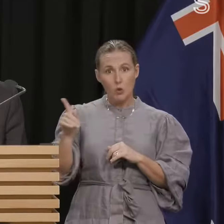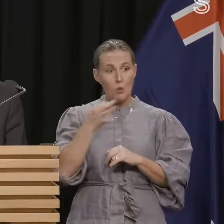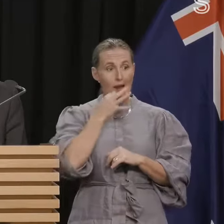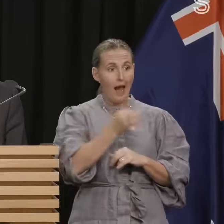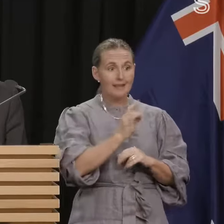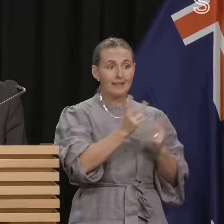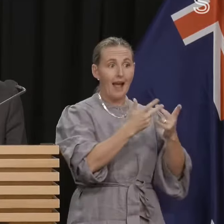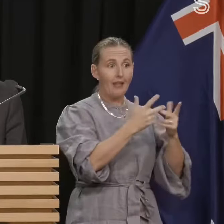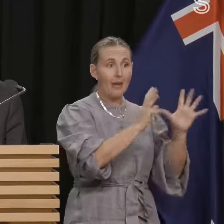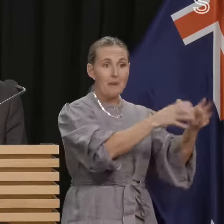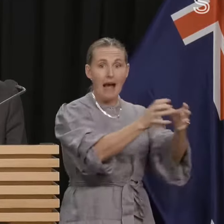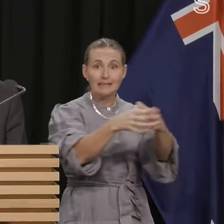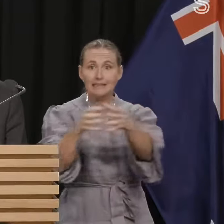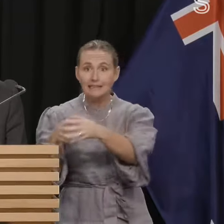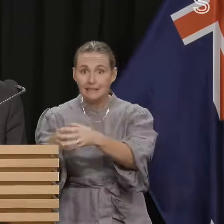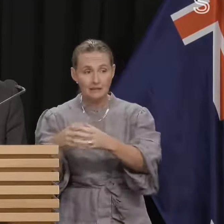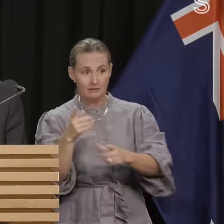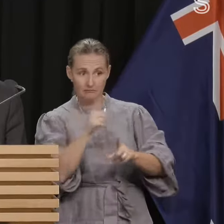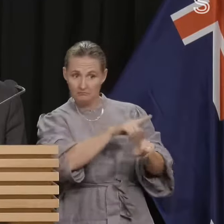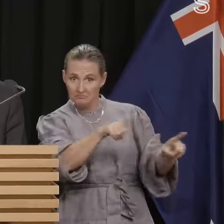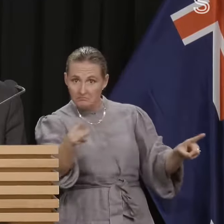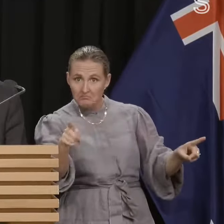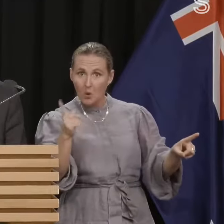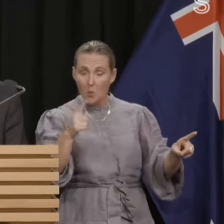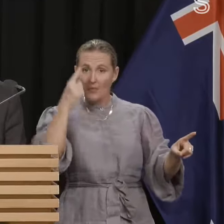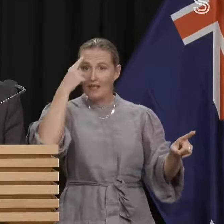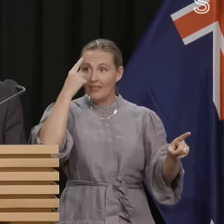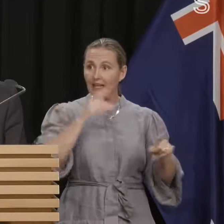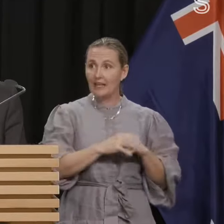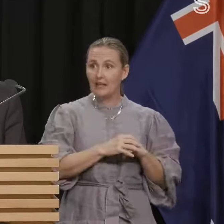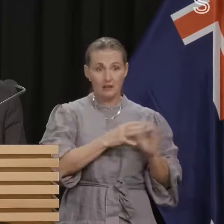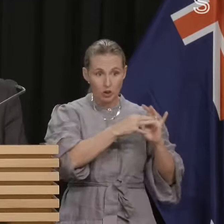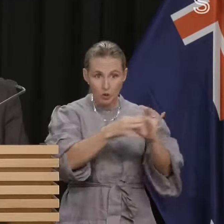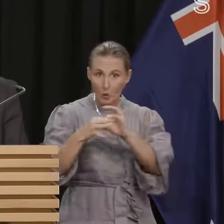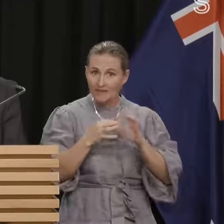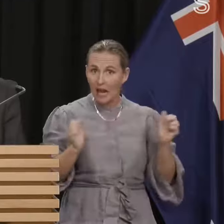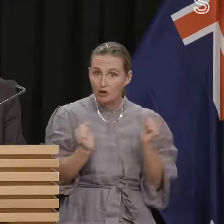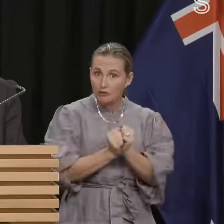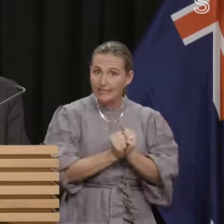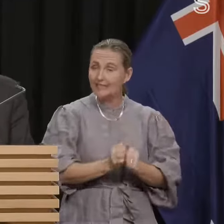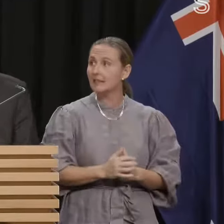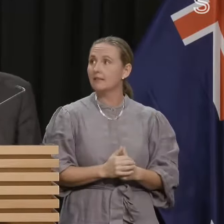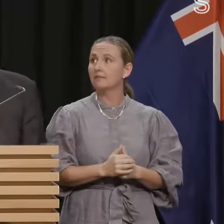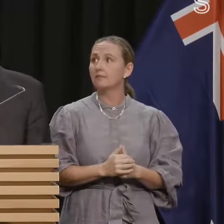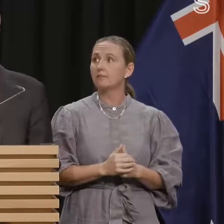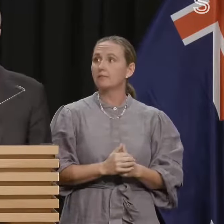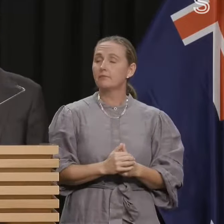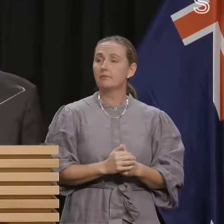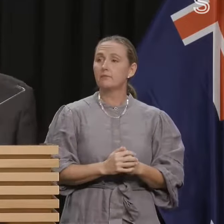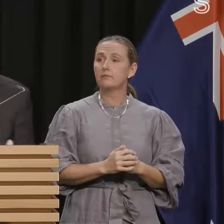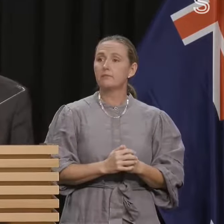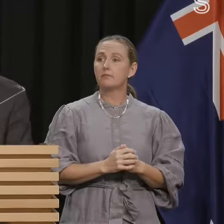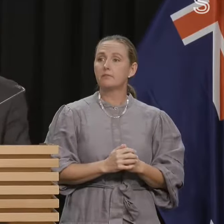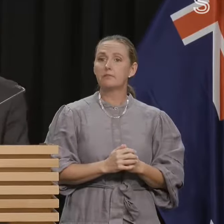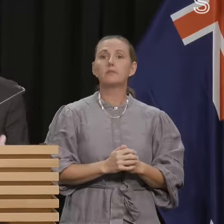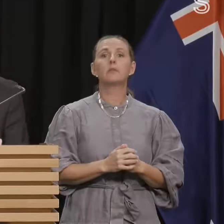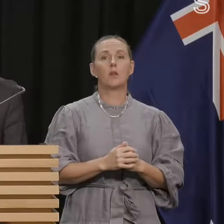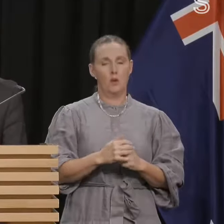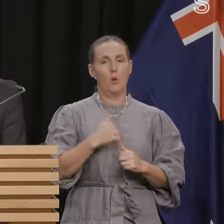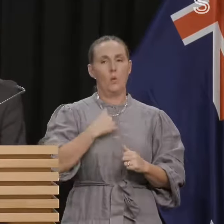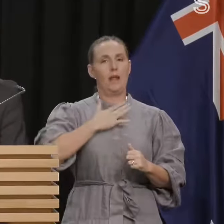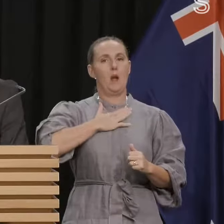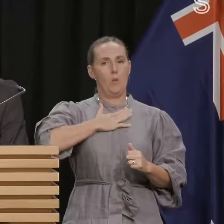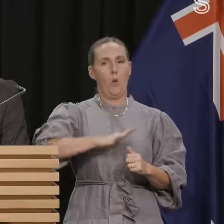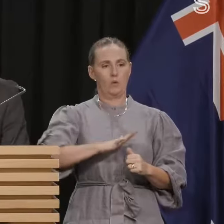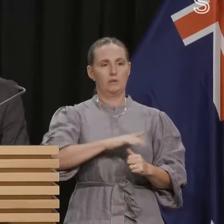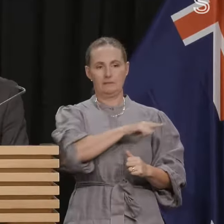around how much kind of joint might be for this sort of thing? I think that's certainly. We will certainly endeavour to